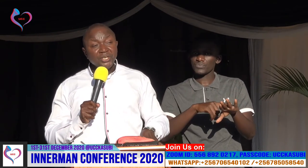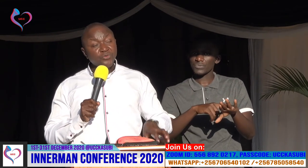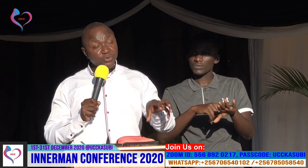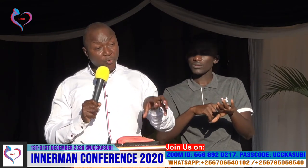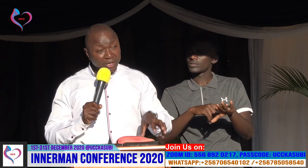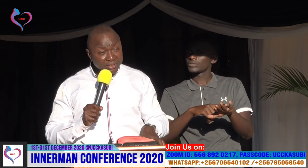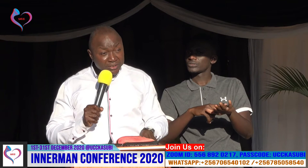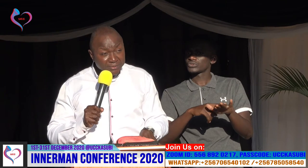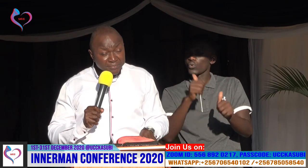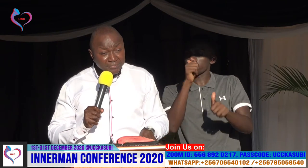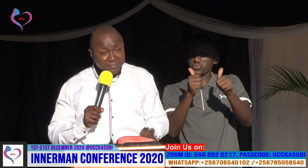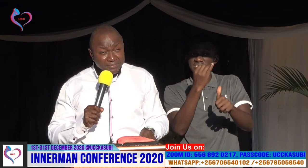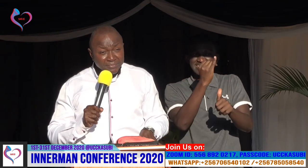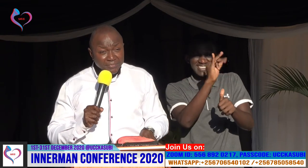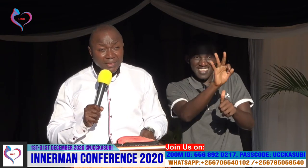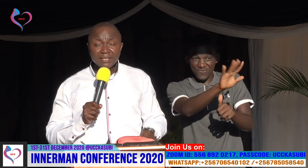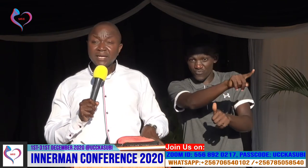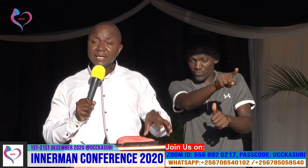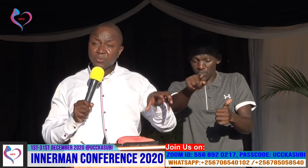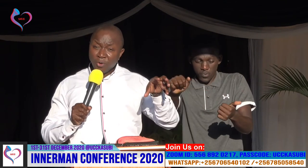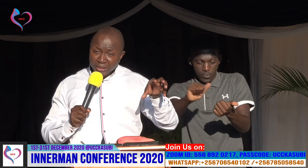which if you waste,